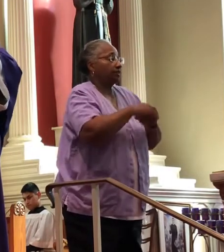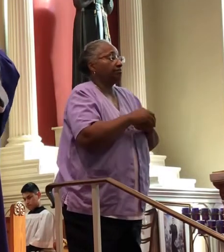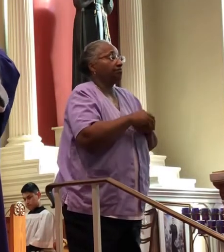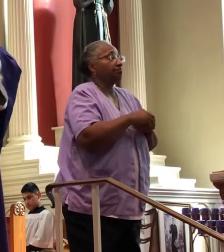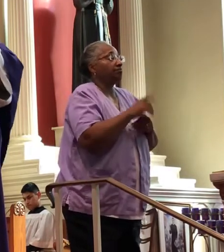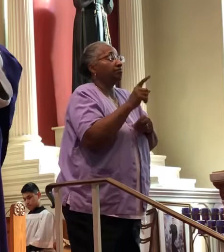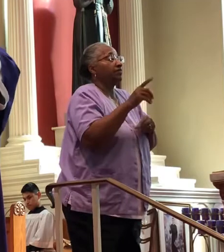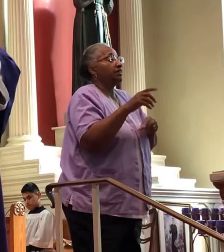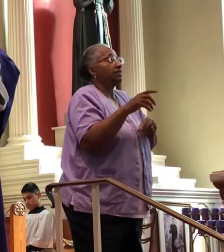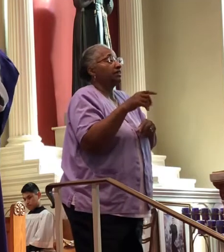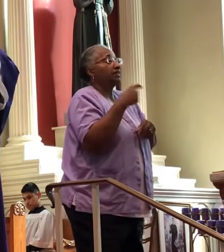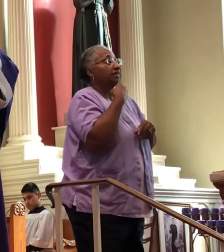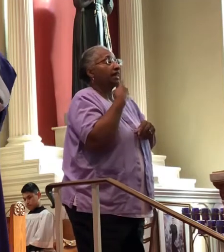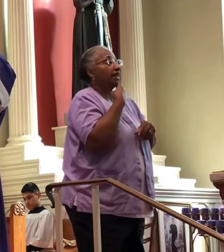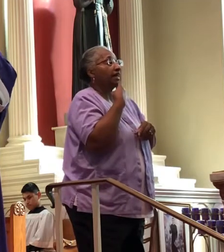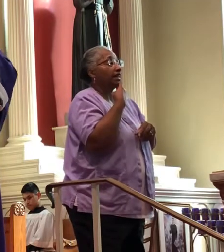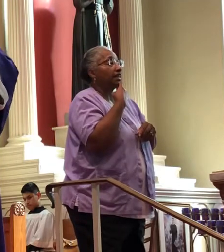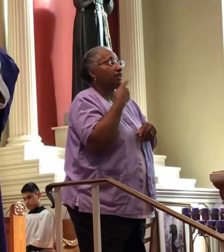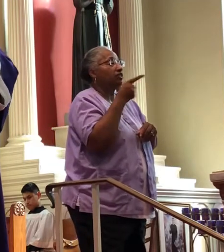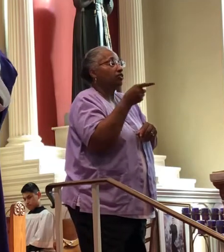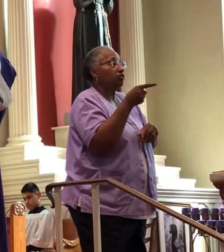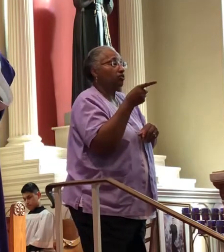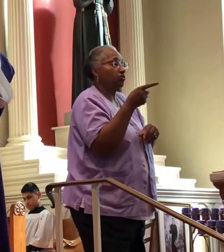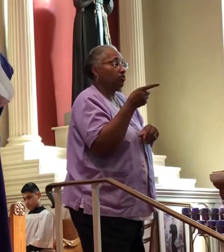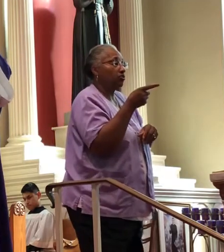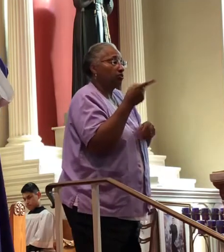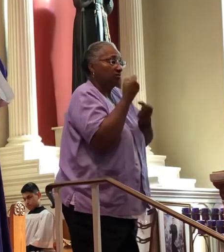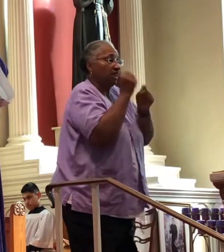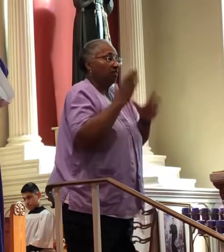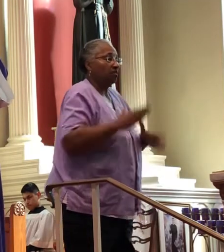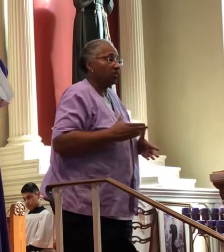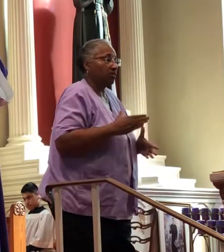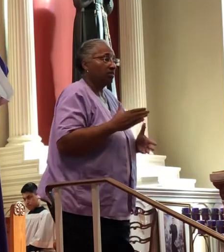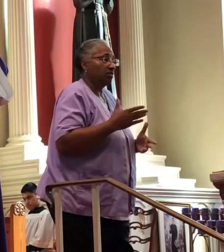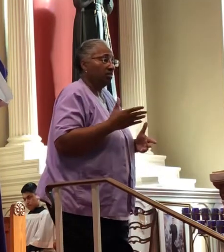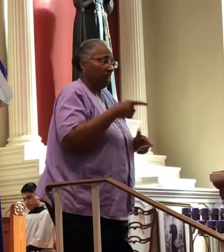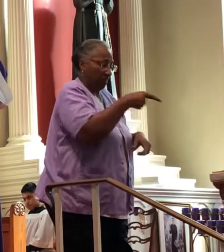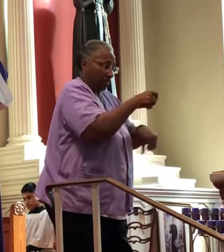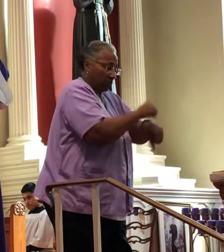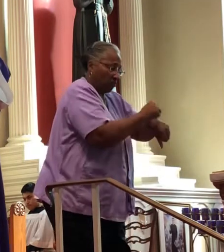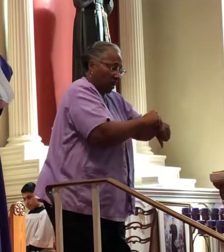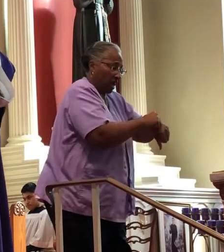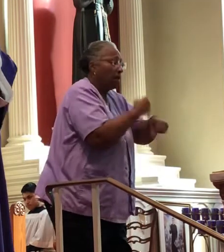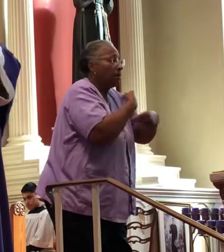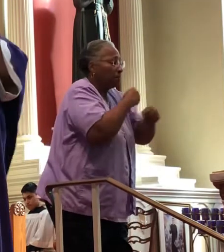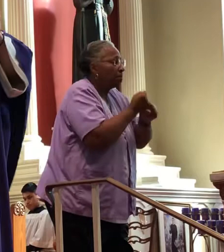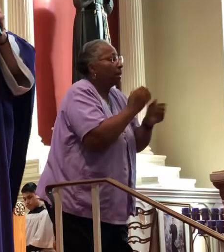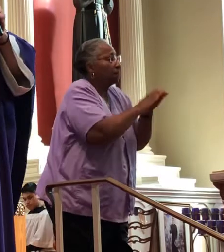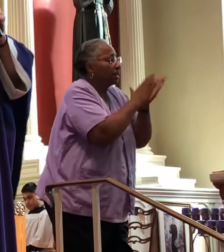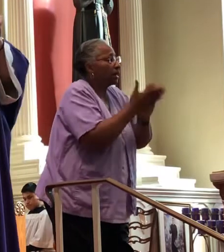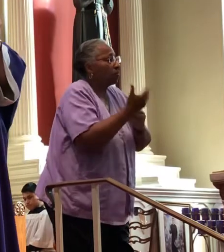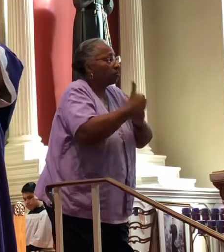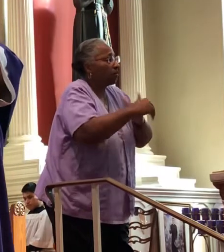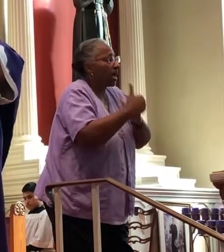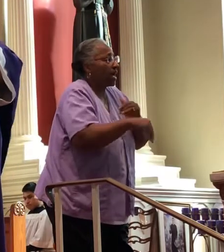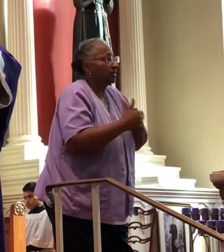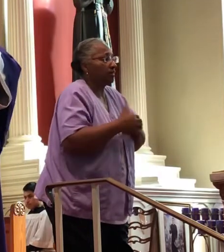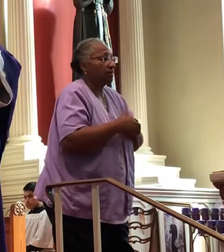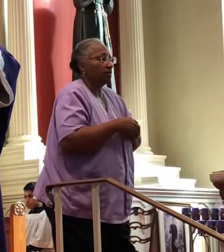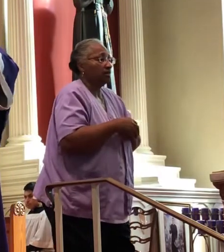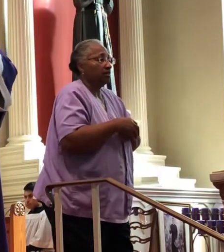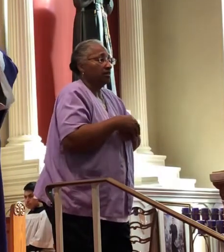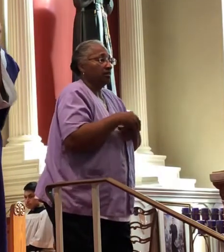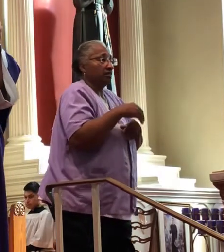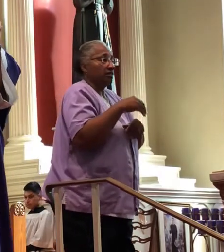easy Messiah, do, you know, change bread, change stones to bread, and kind of like the spectacular Messiah,